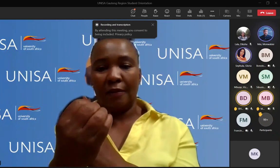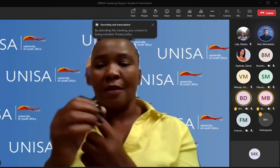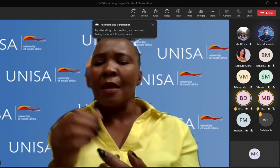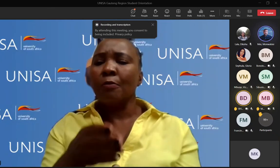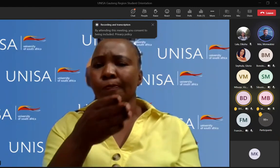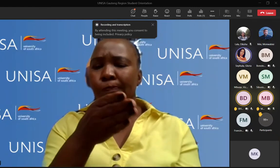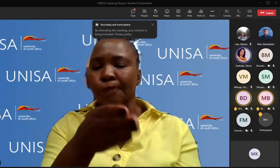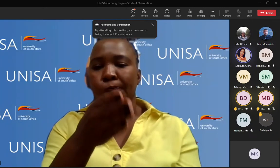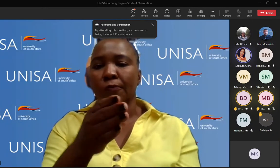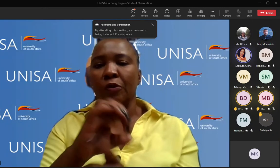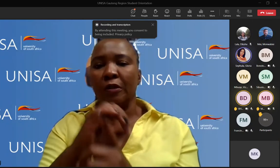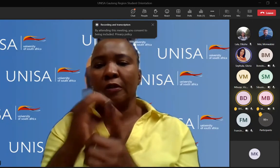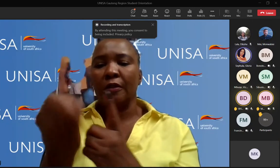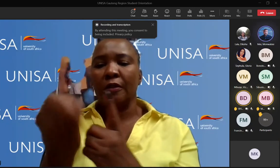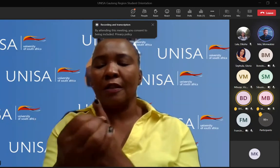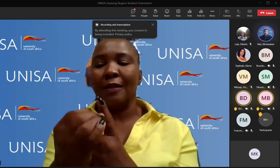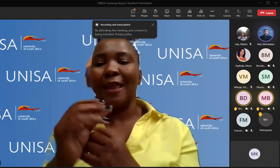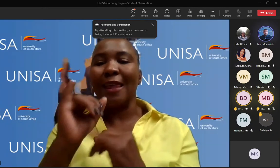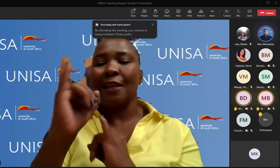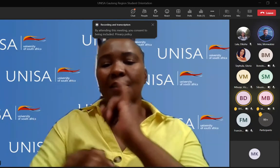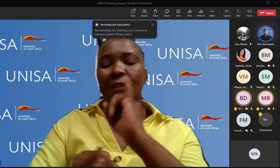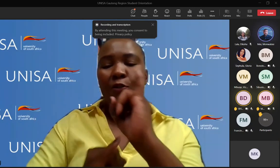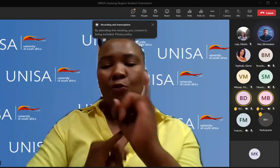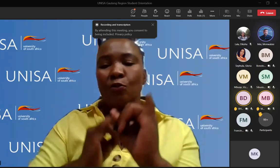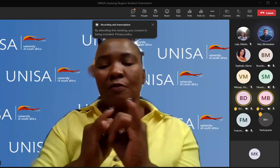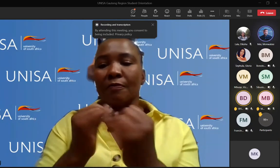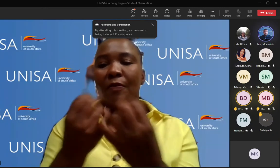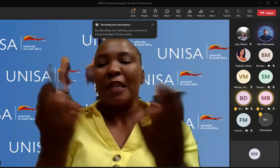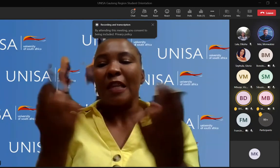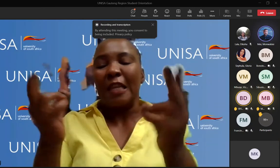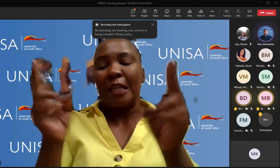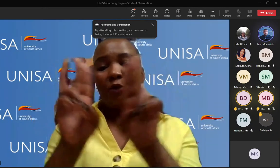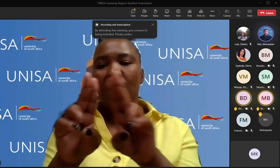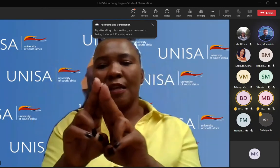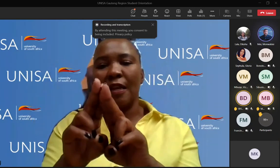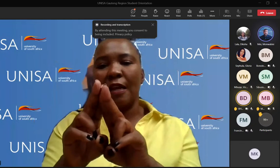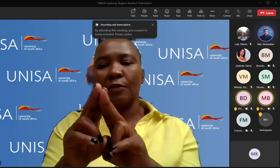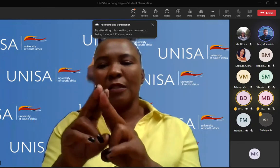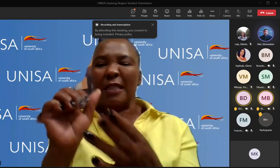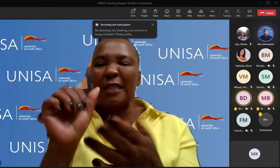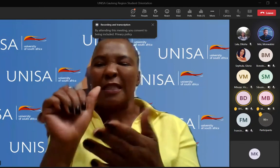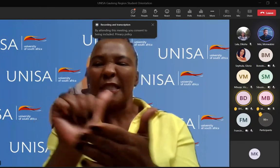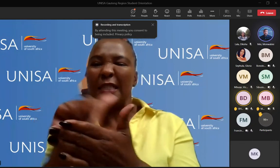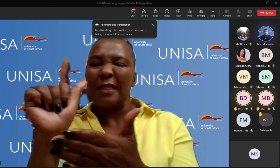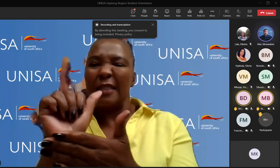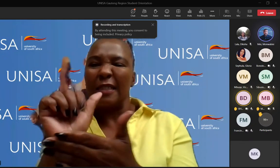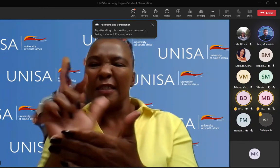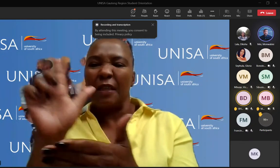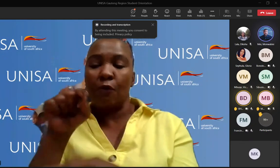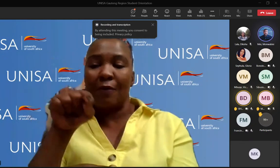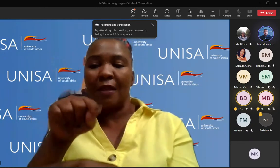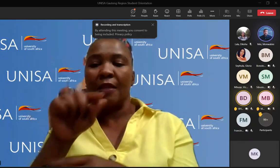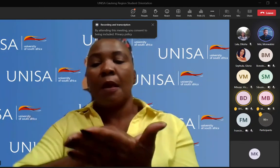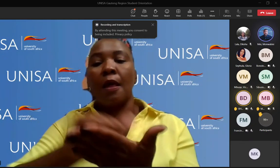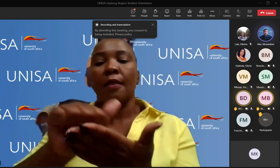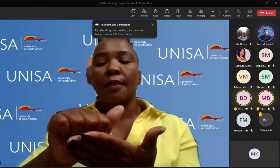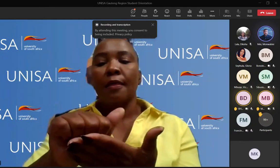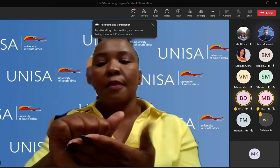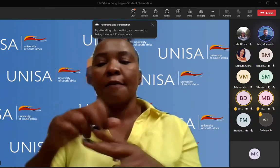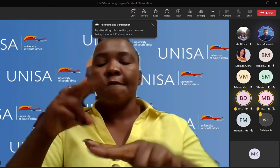um she can attend the institutional orientation which is taking place on the 16th and 17th of this month February